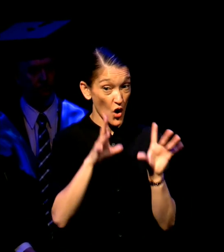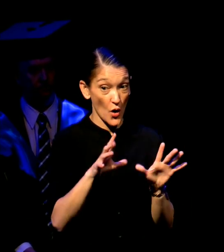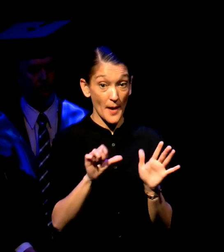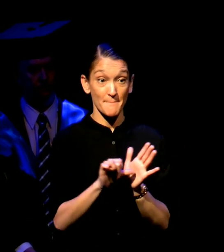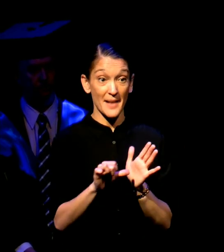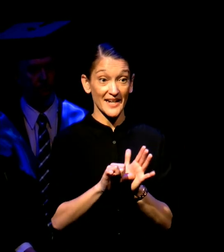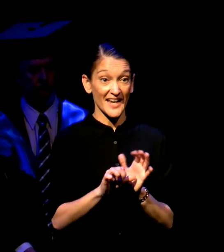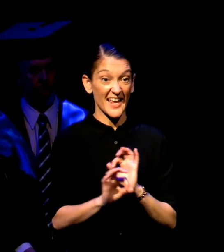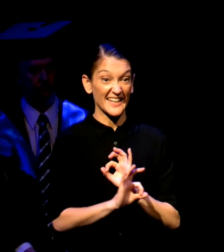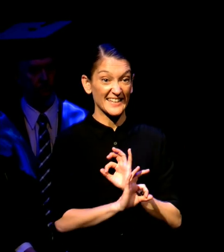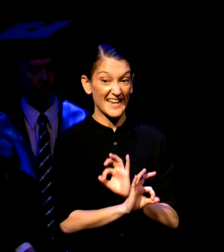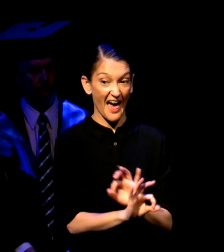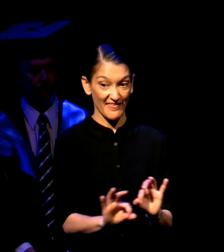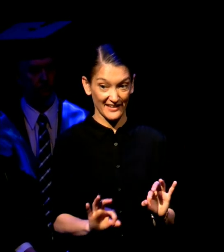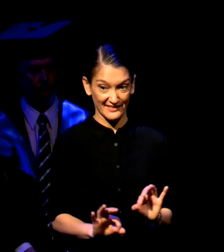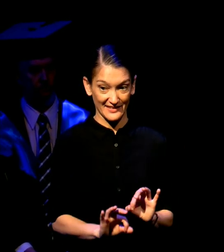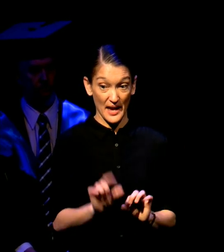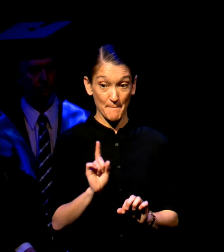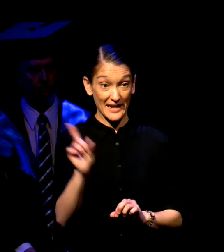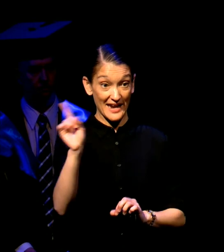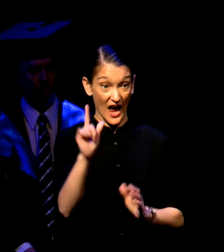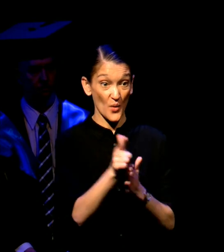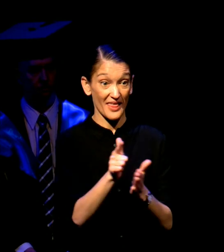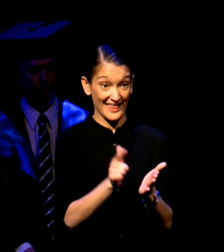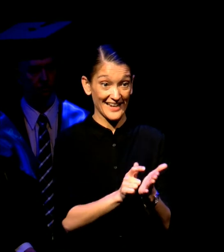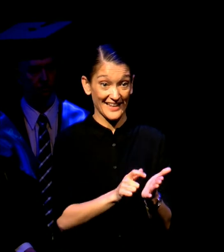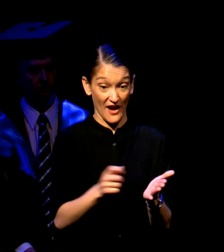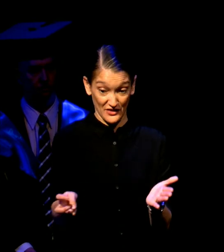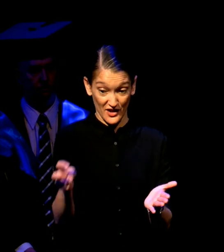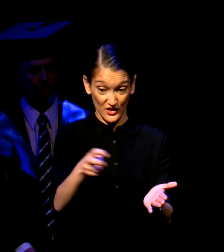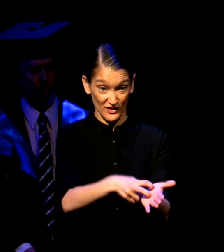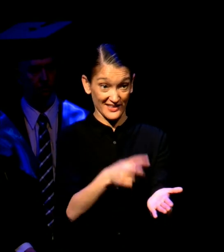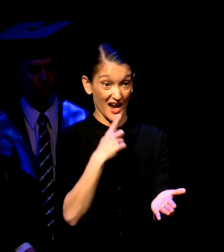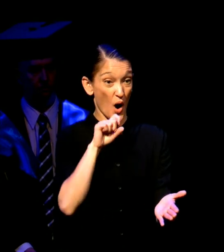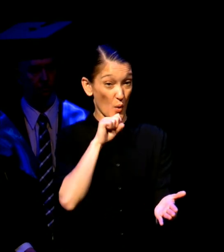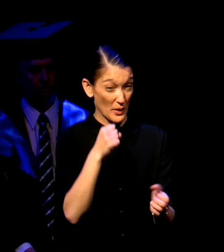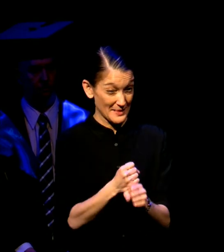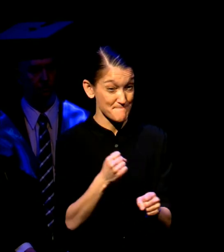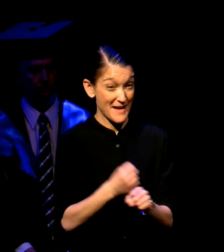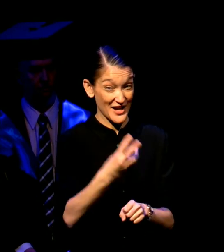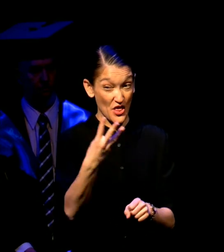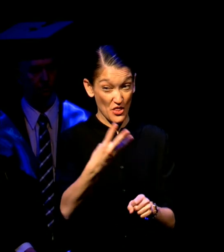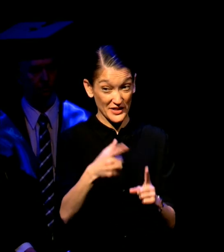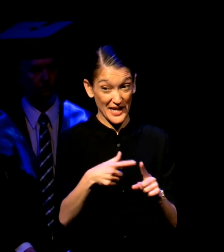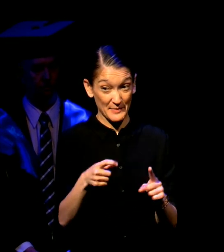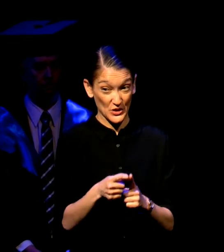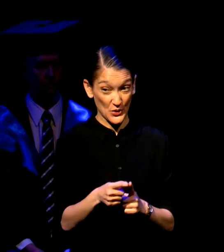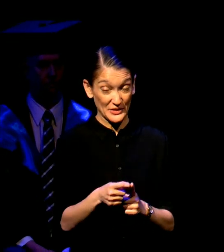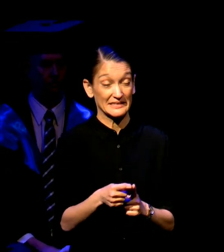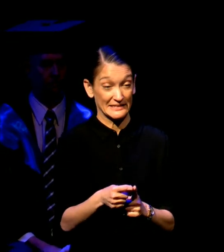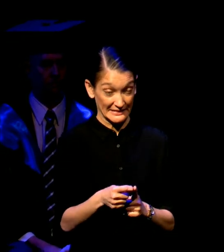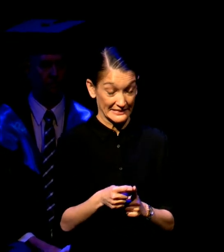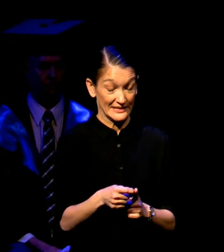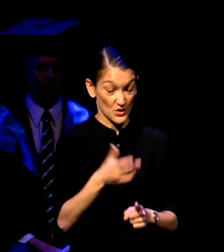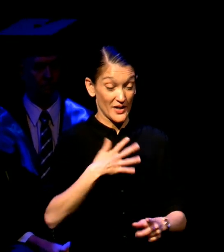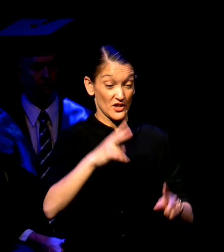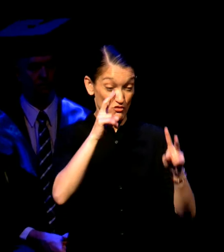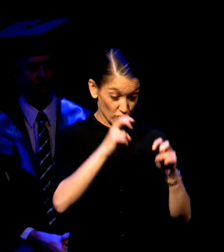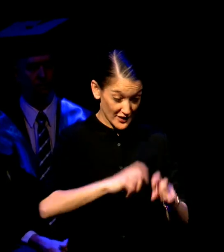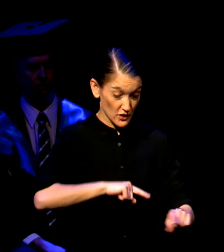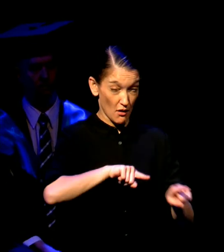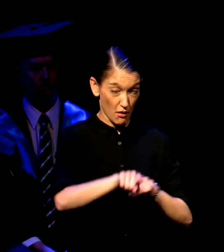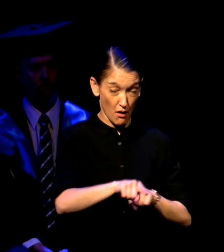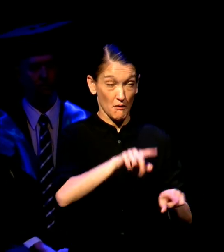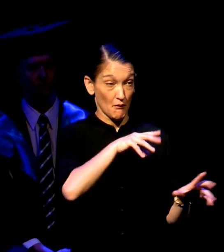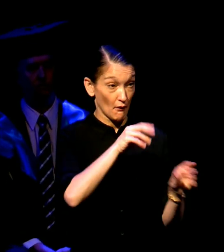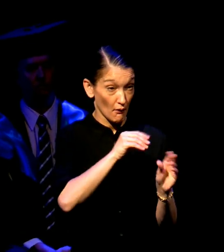now legally bound to 13 episodes. So research and learn I did. Phone calls, meetings, GoFundMes, begging